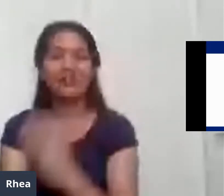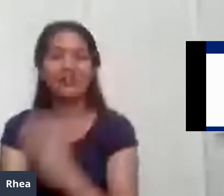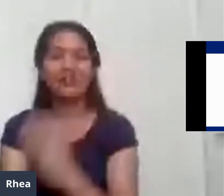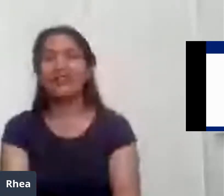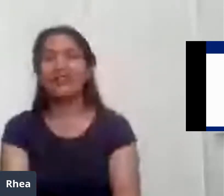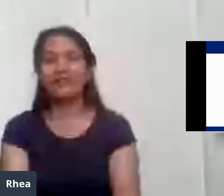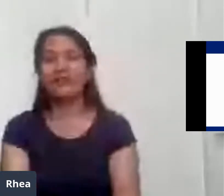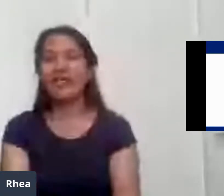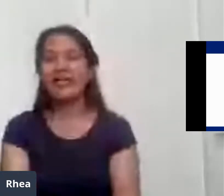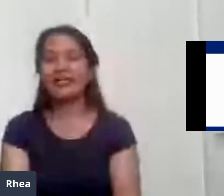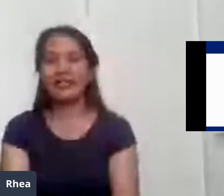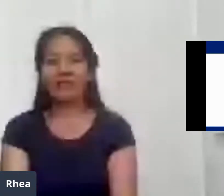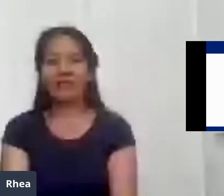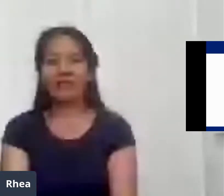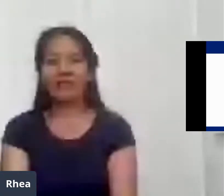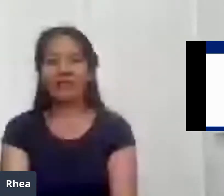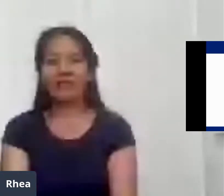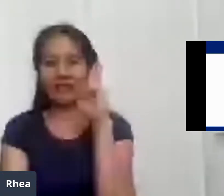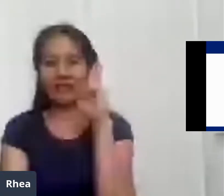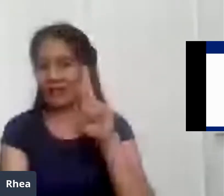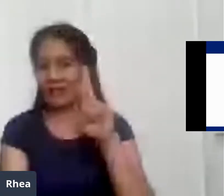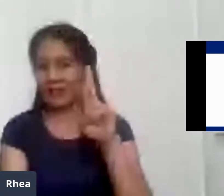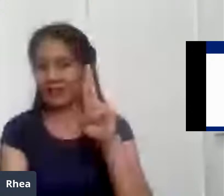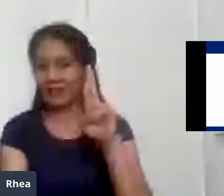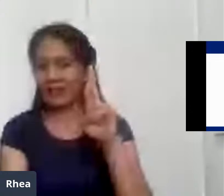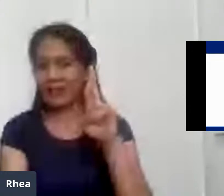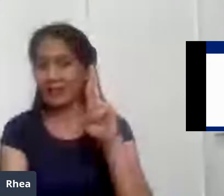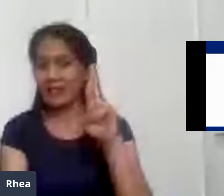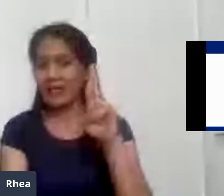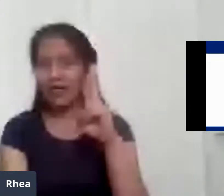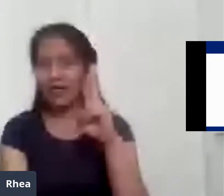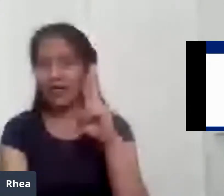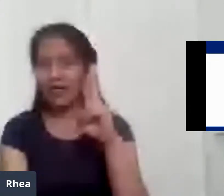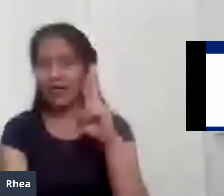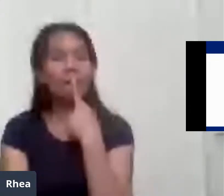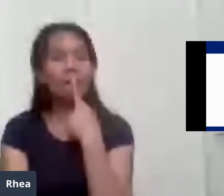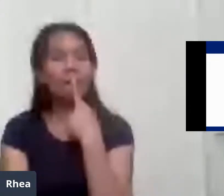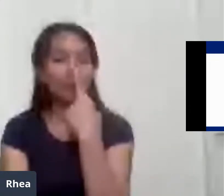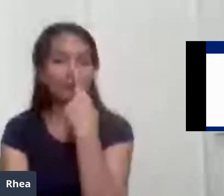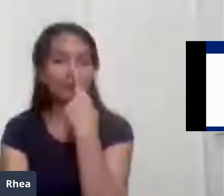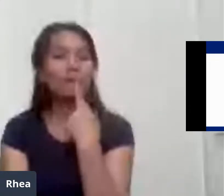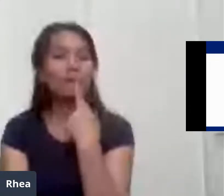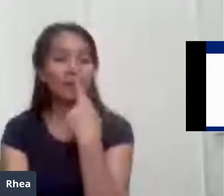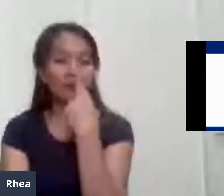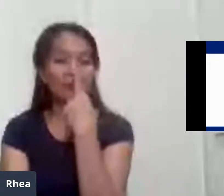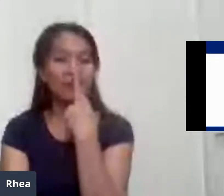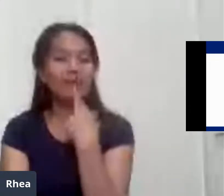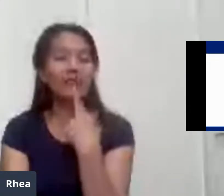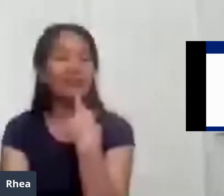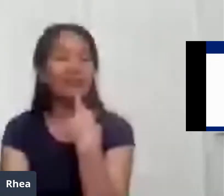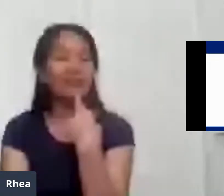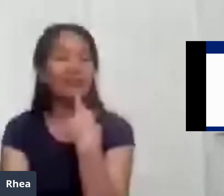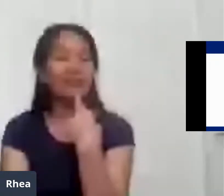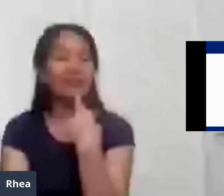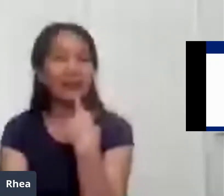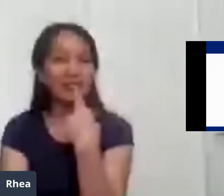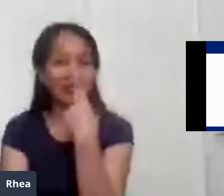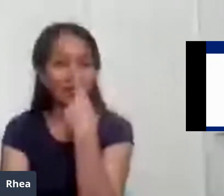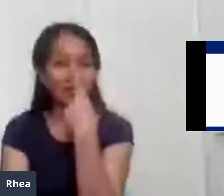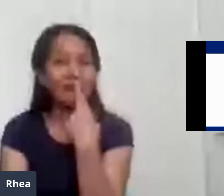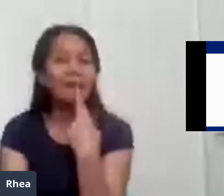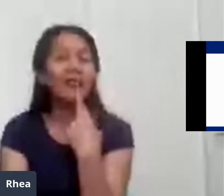Colors. Red. The letter R. This in